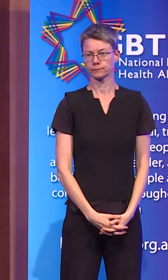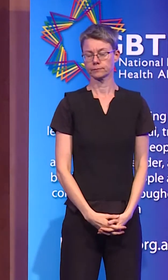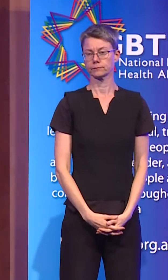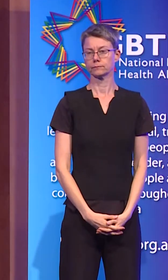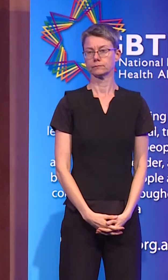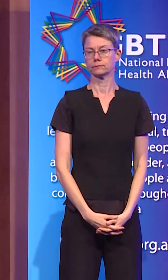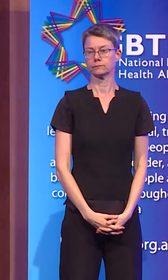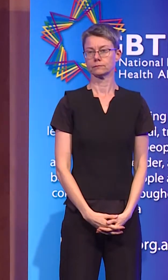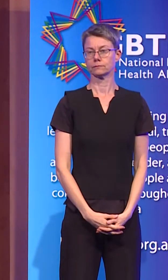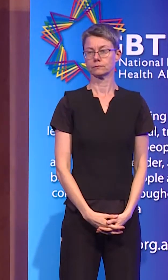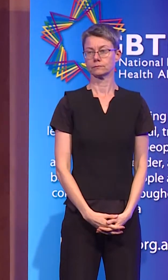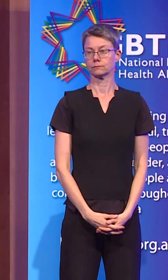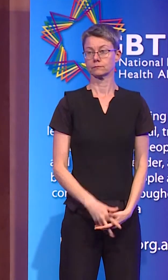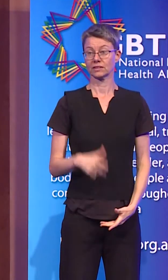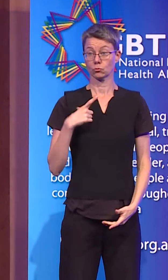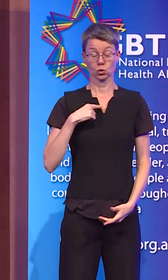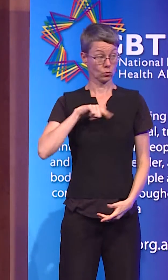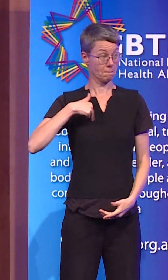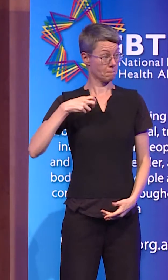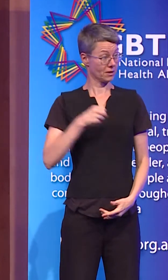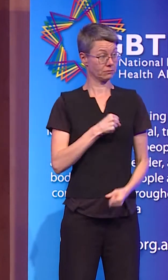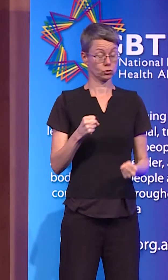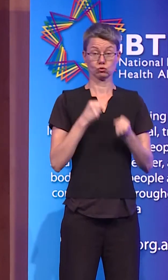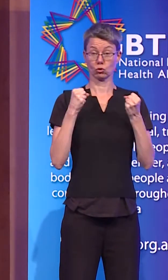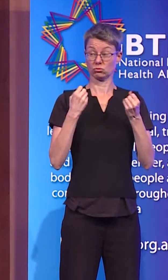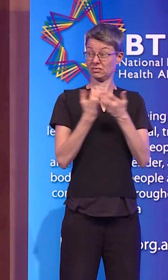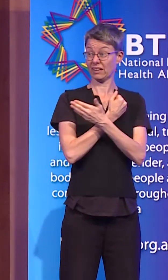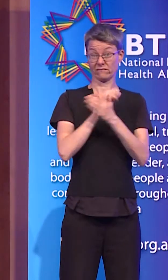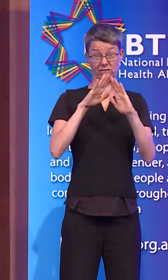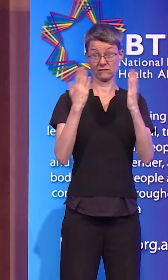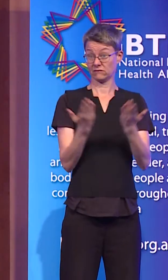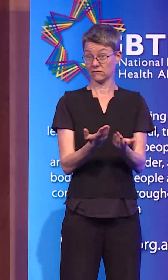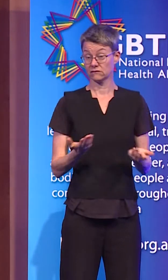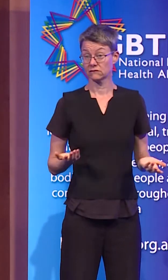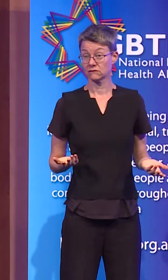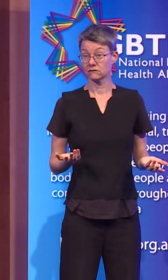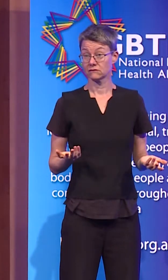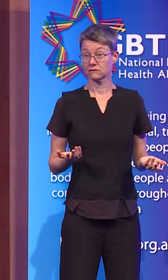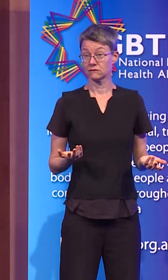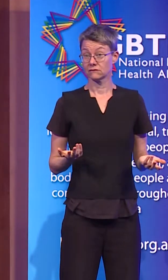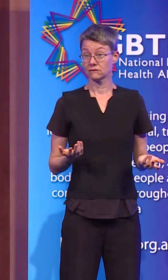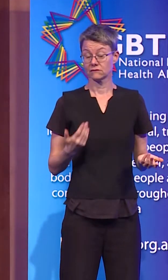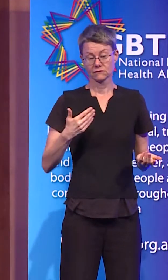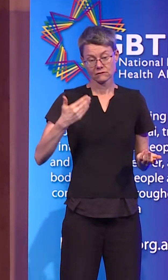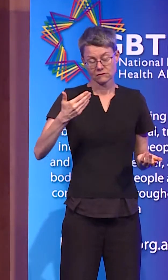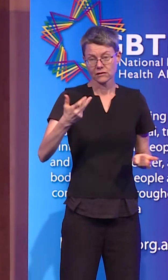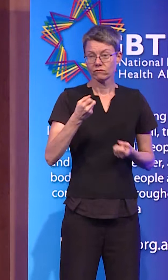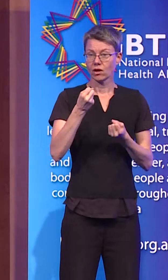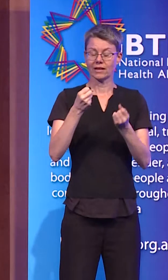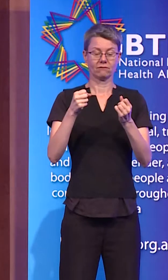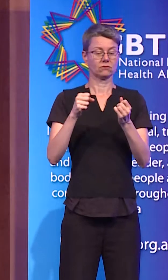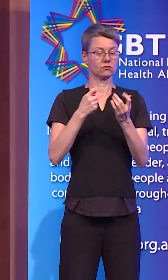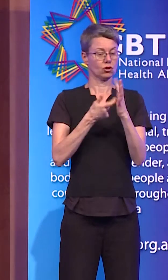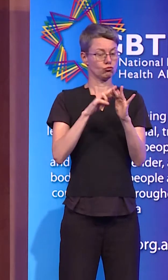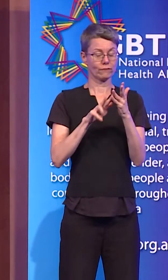And because we have to be strong to save this planet, we have battles to fight, refugee policies